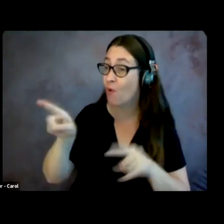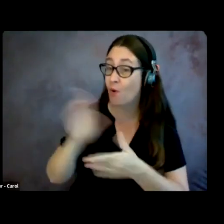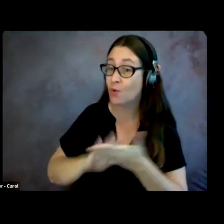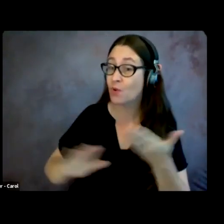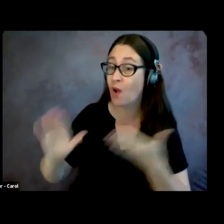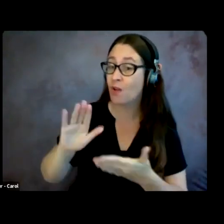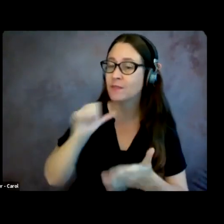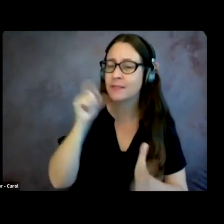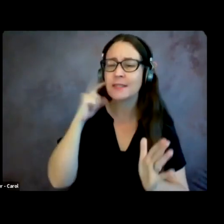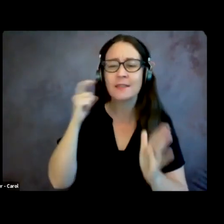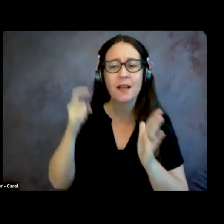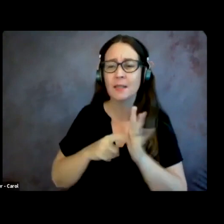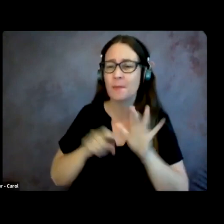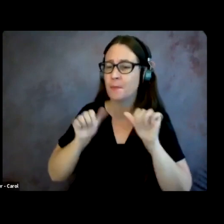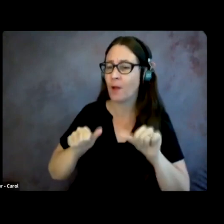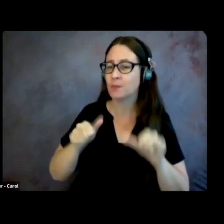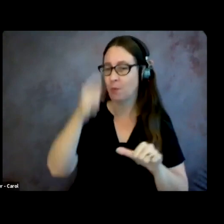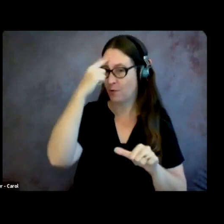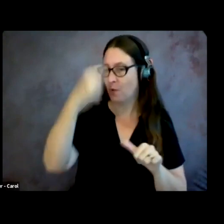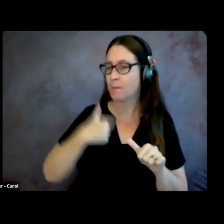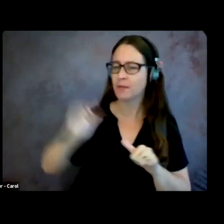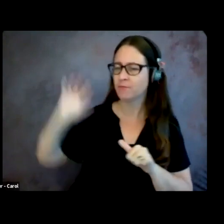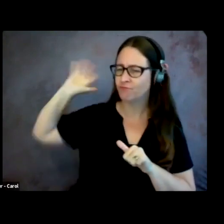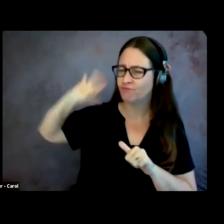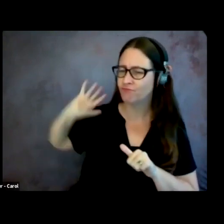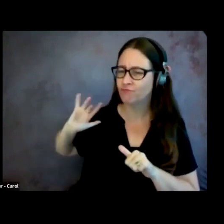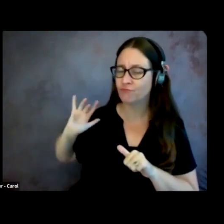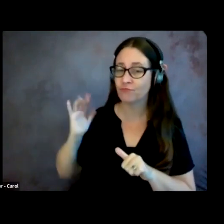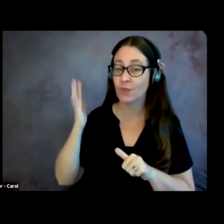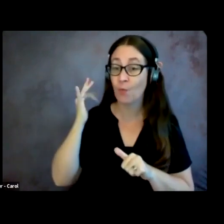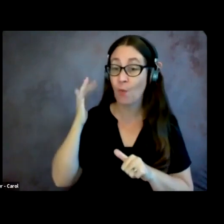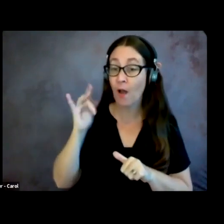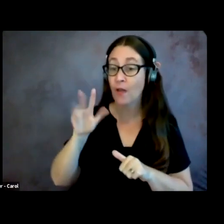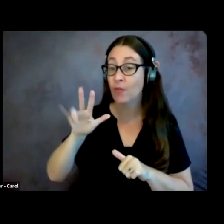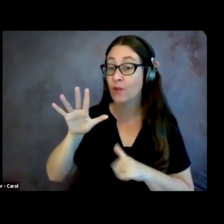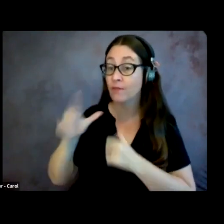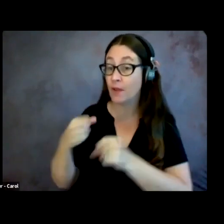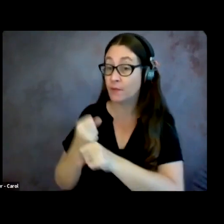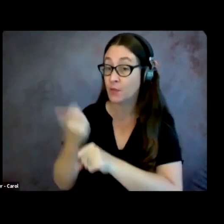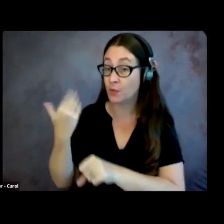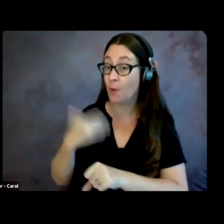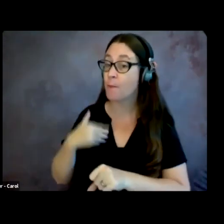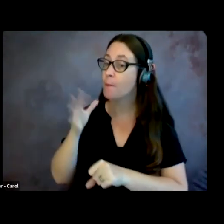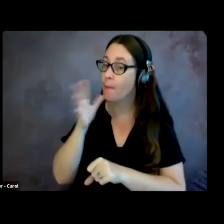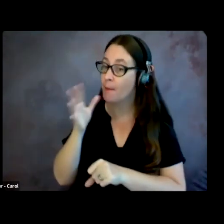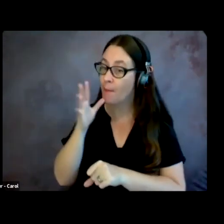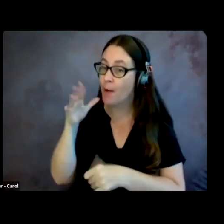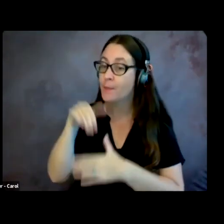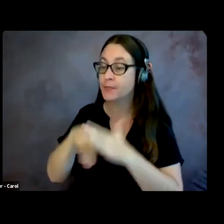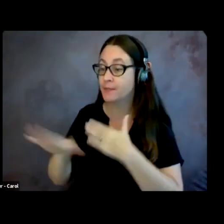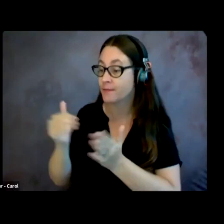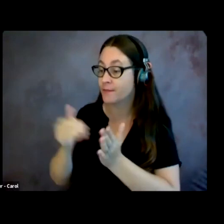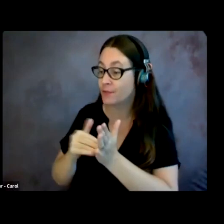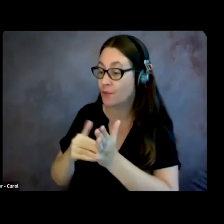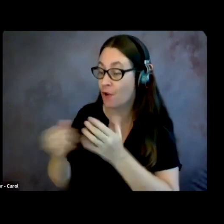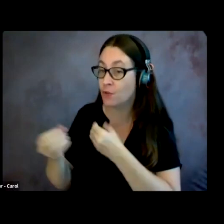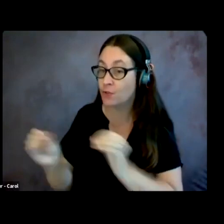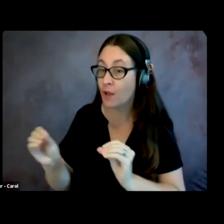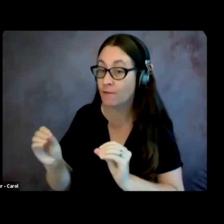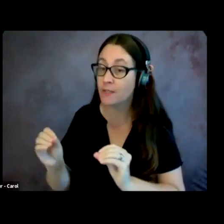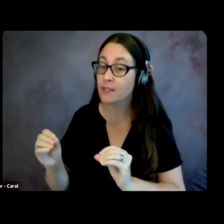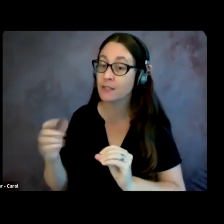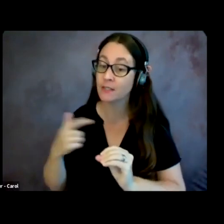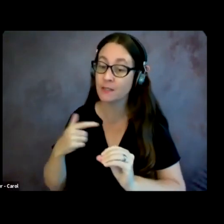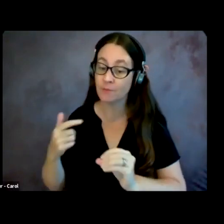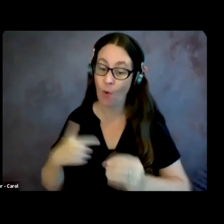of grasp for me. This was because 35 years ago, my mom was sitting in the doctor's office, holding me as a young toddler